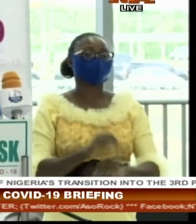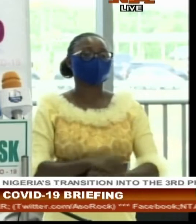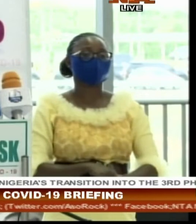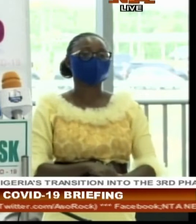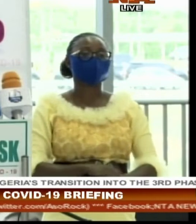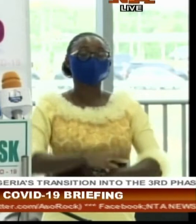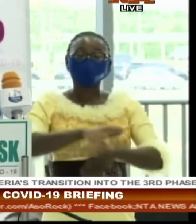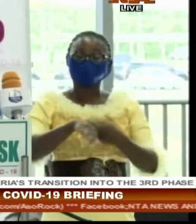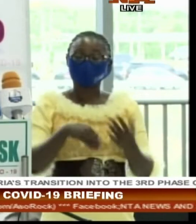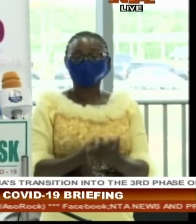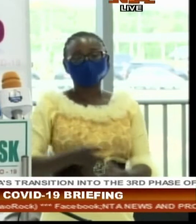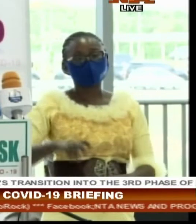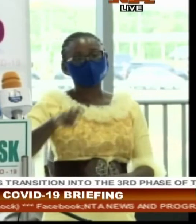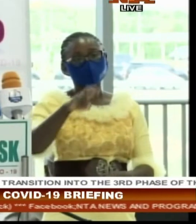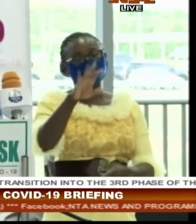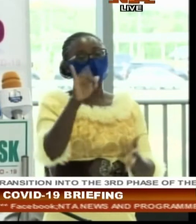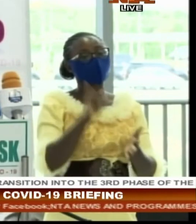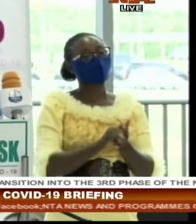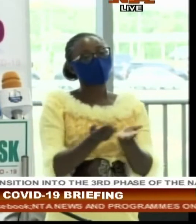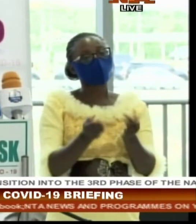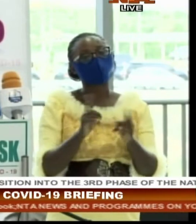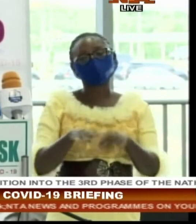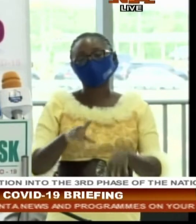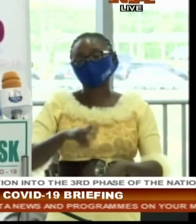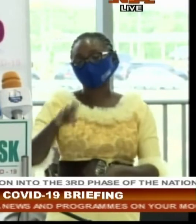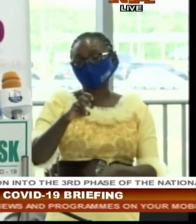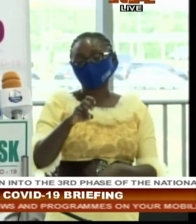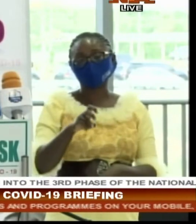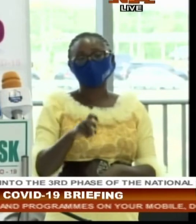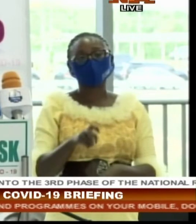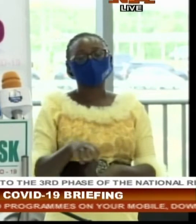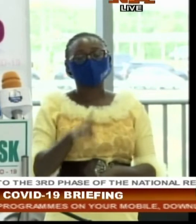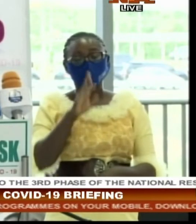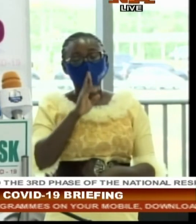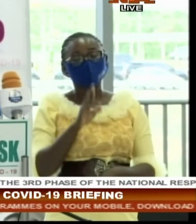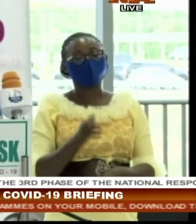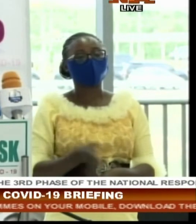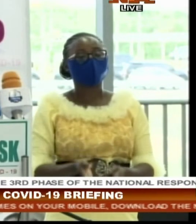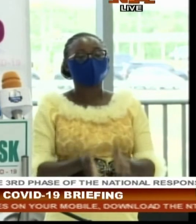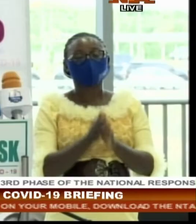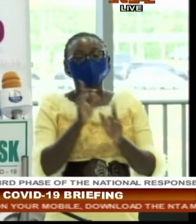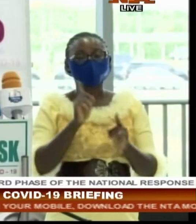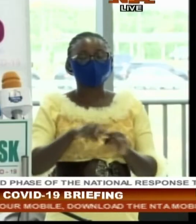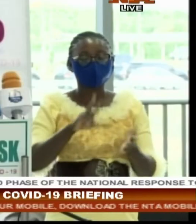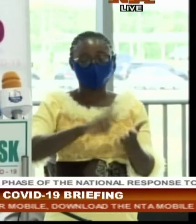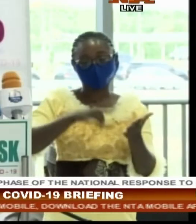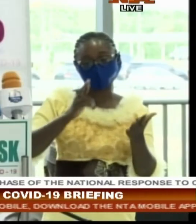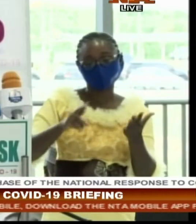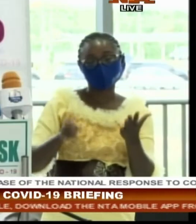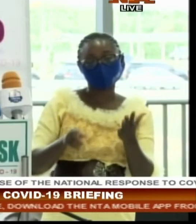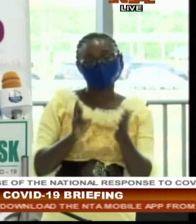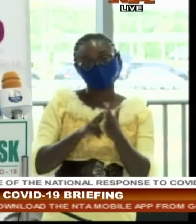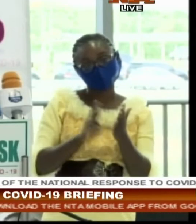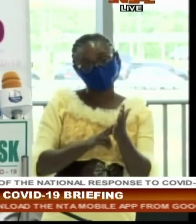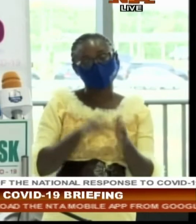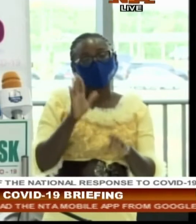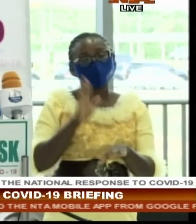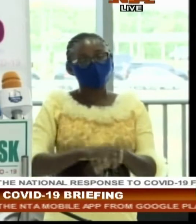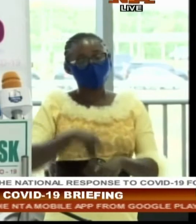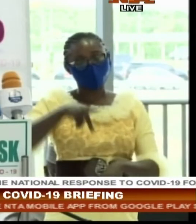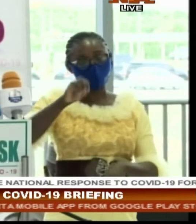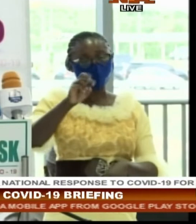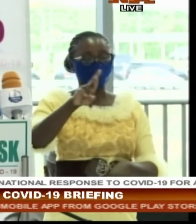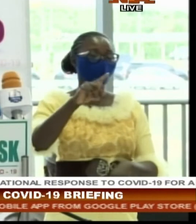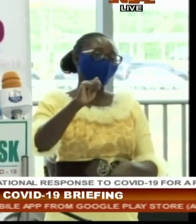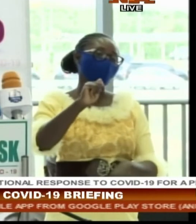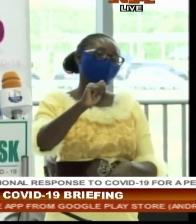All intending passengers are required to register via a national payment portal online, Nigeria